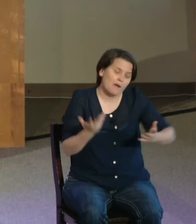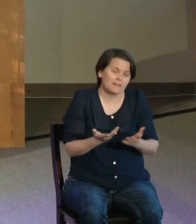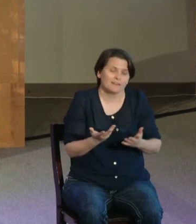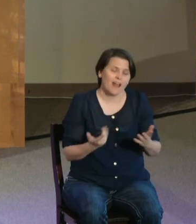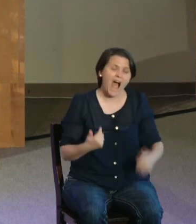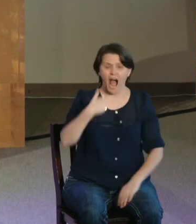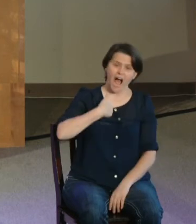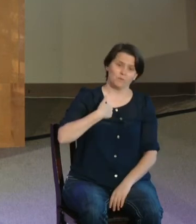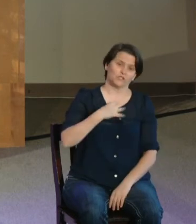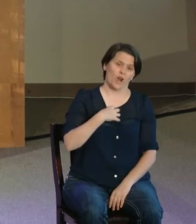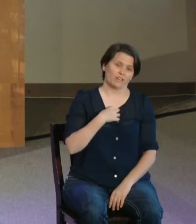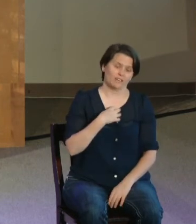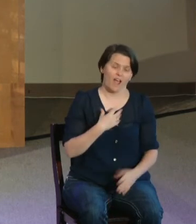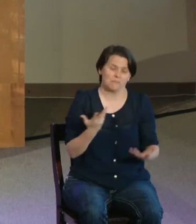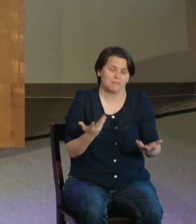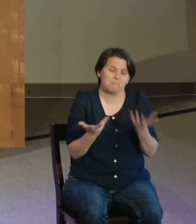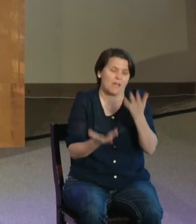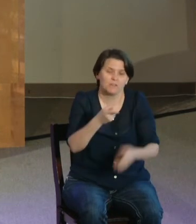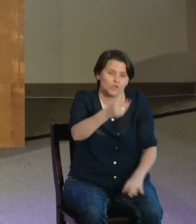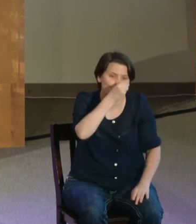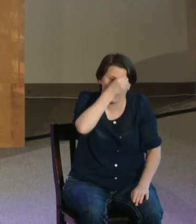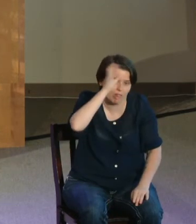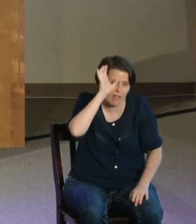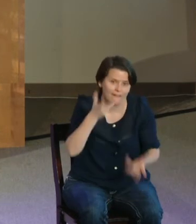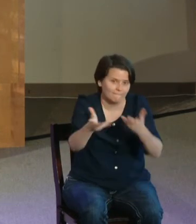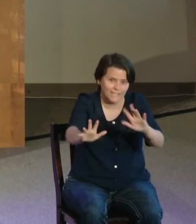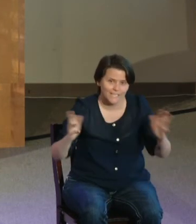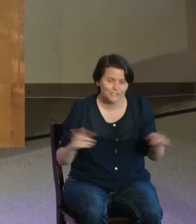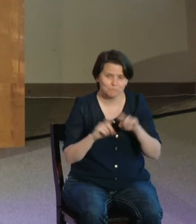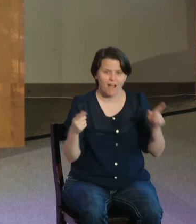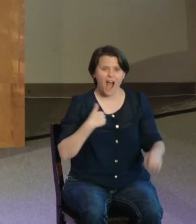was cranky. I was cranky.